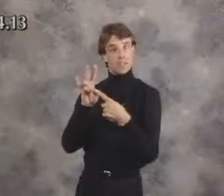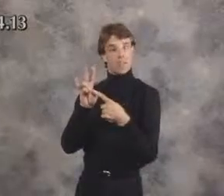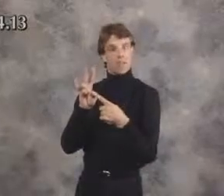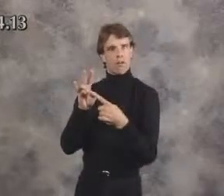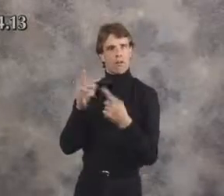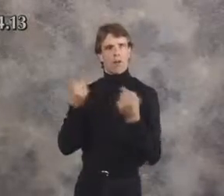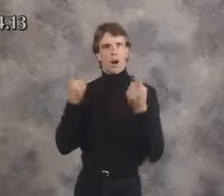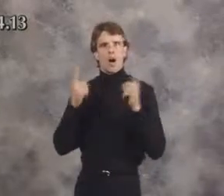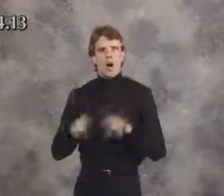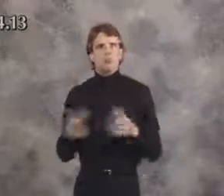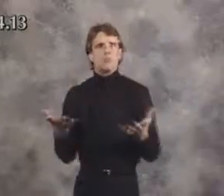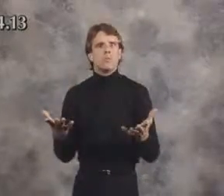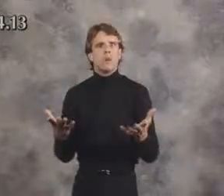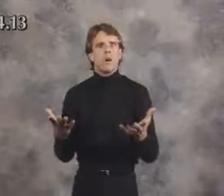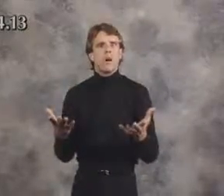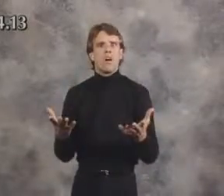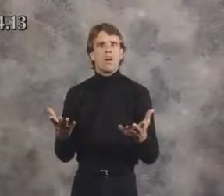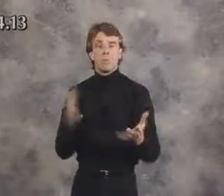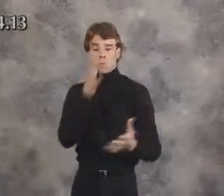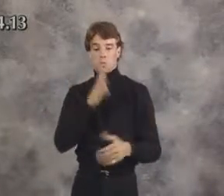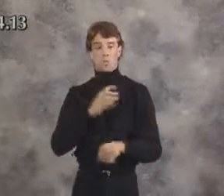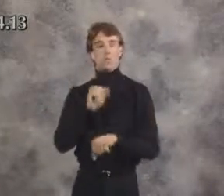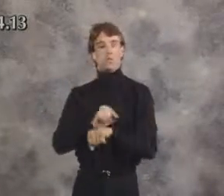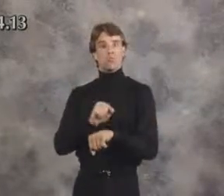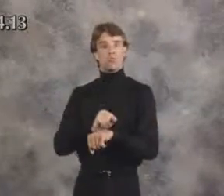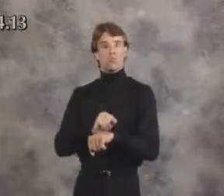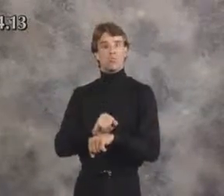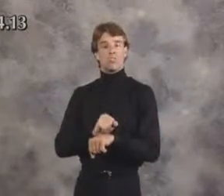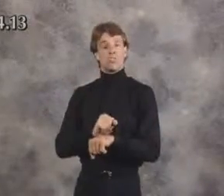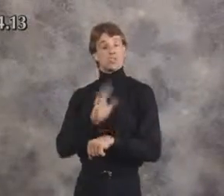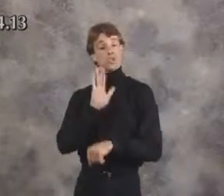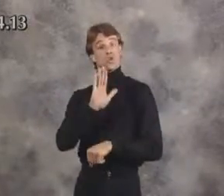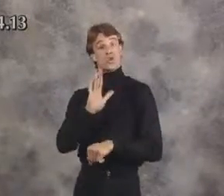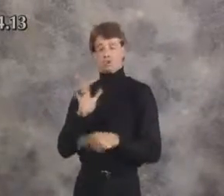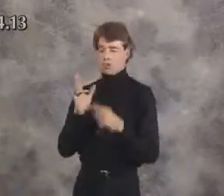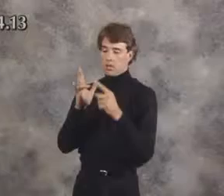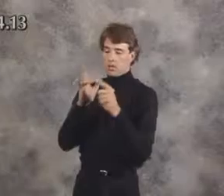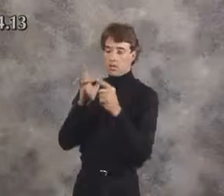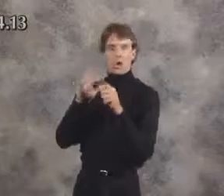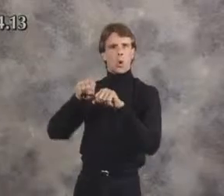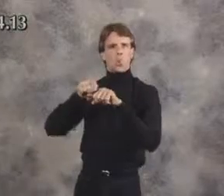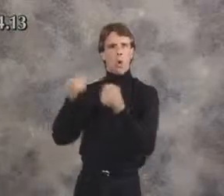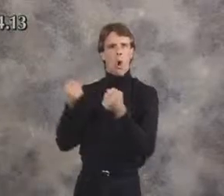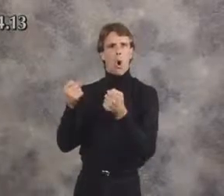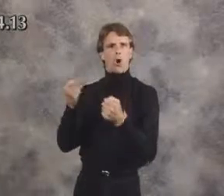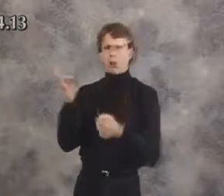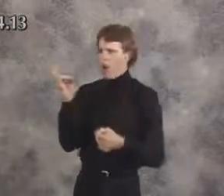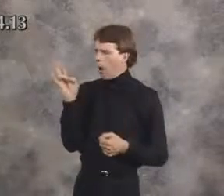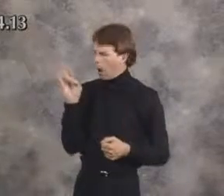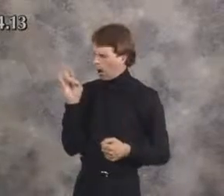7. This hand shape will be used to show that the cashier has broken a